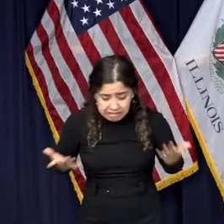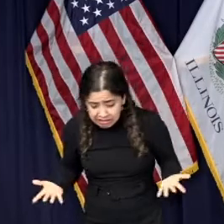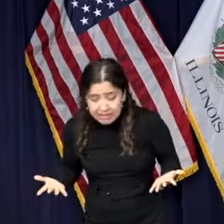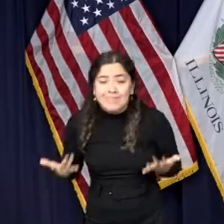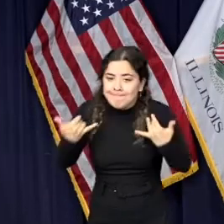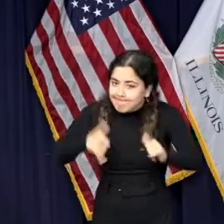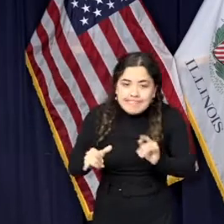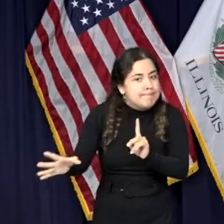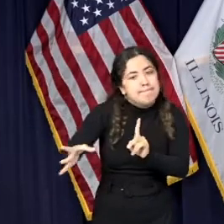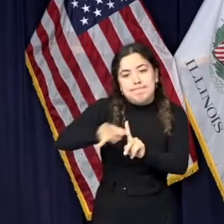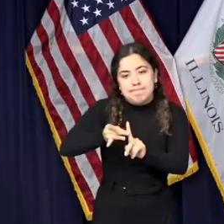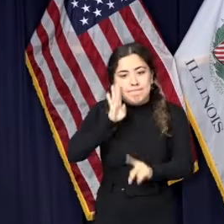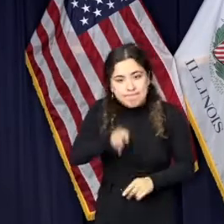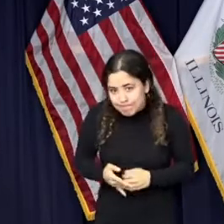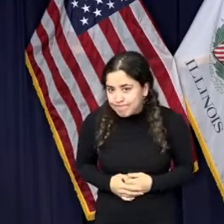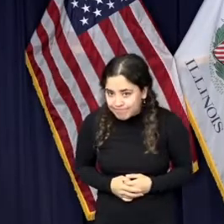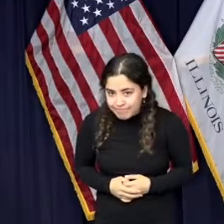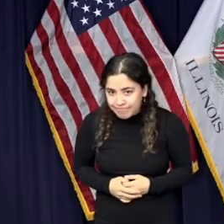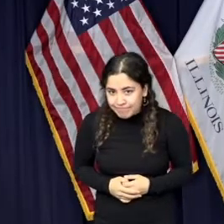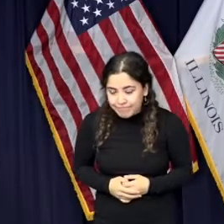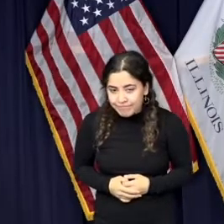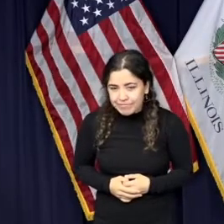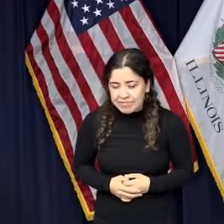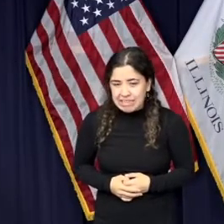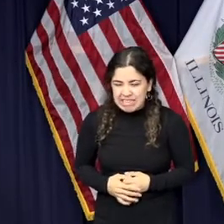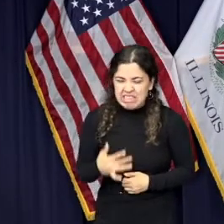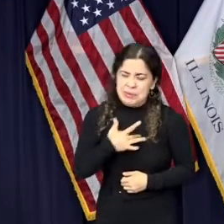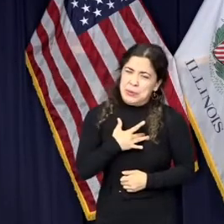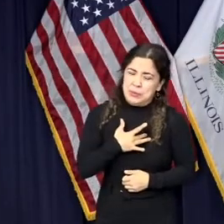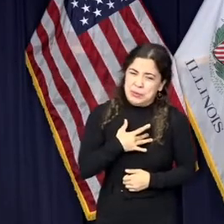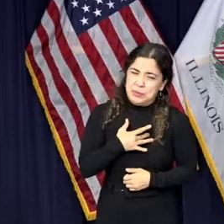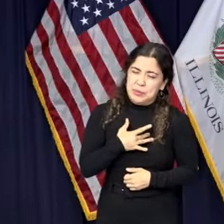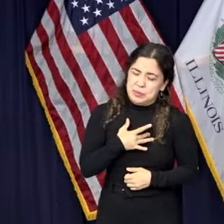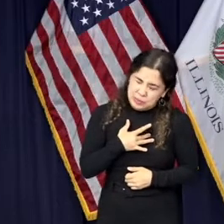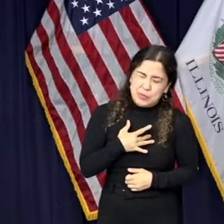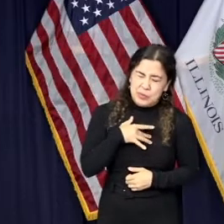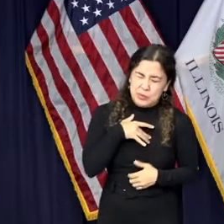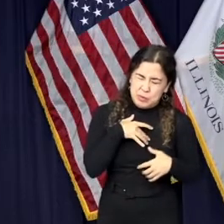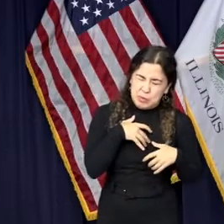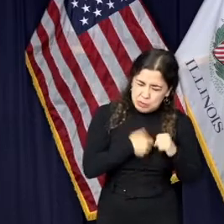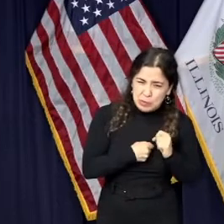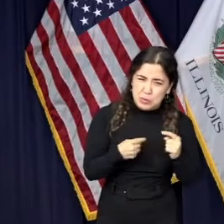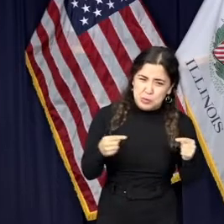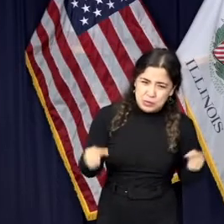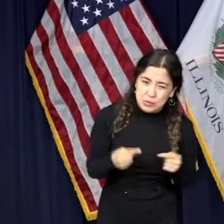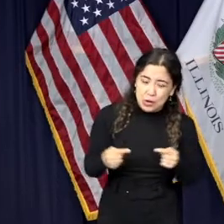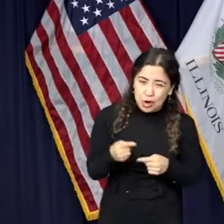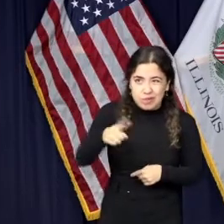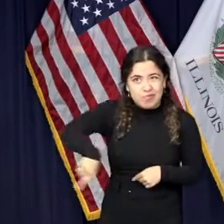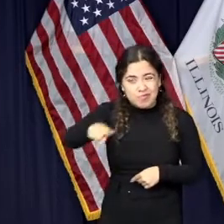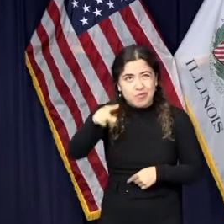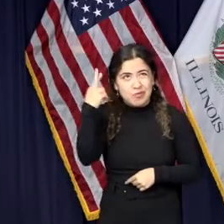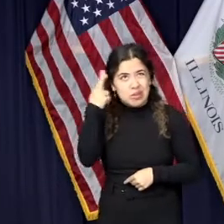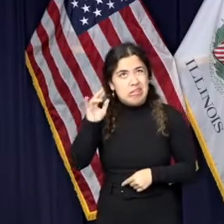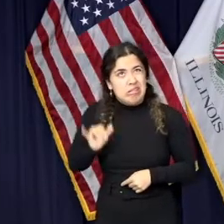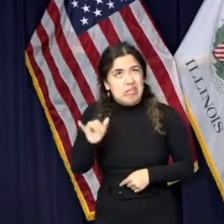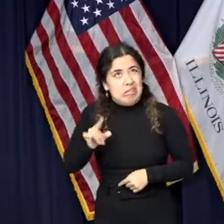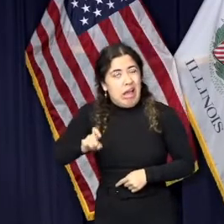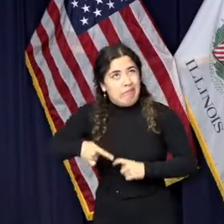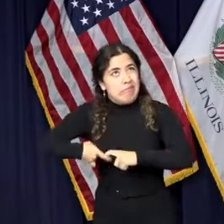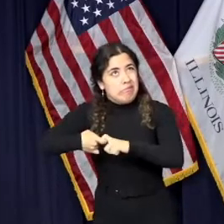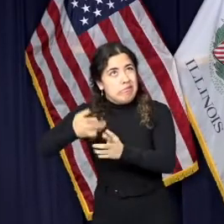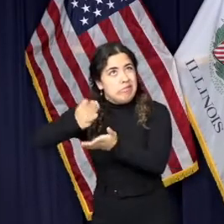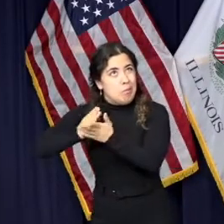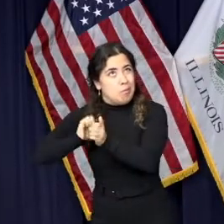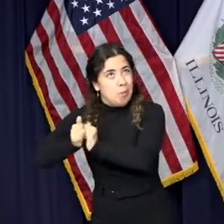room. And it's very painful, frankly, for all of us to make this realization. But with rising rates